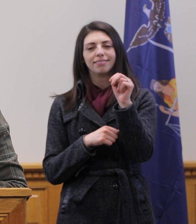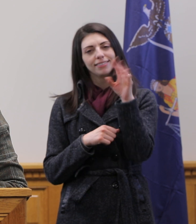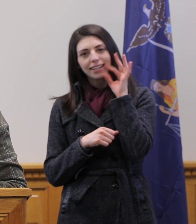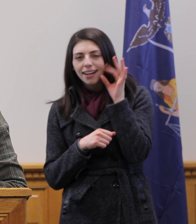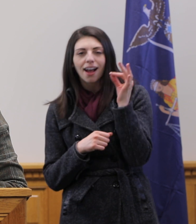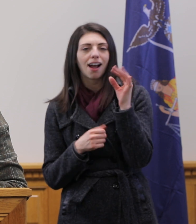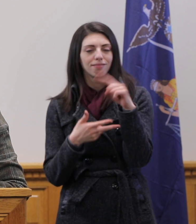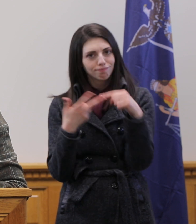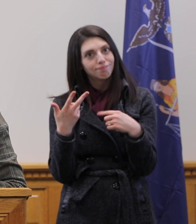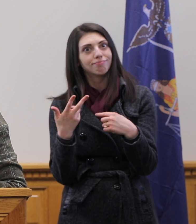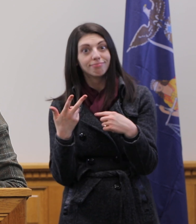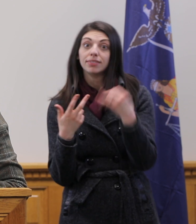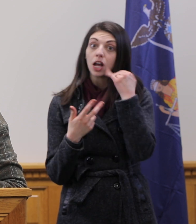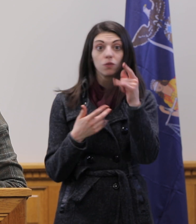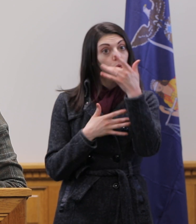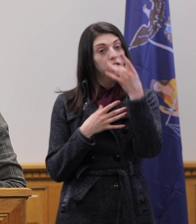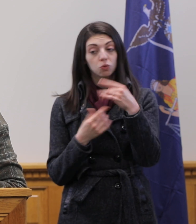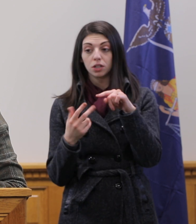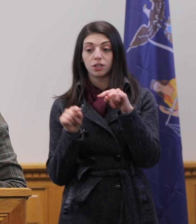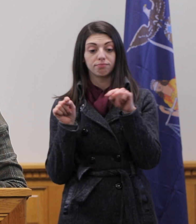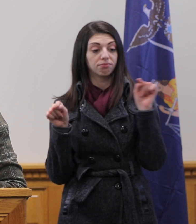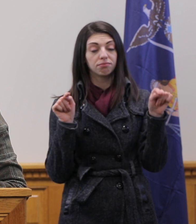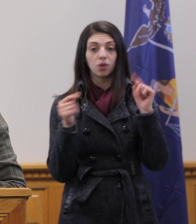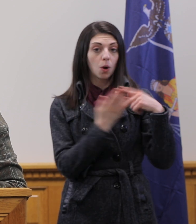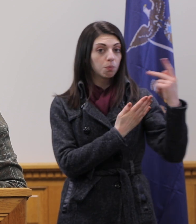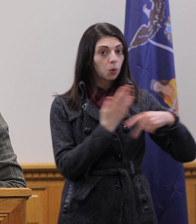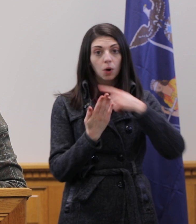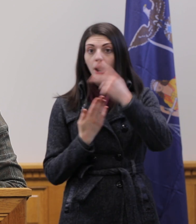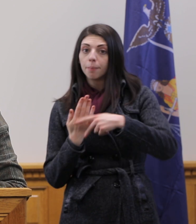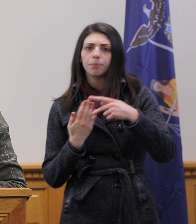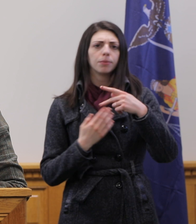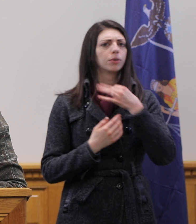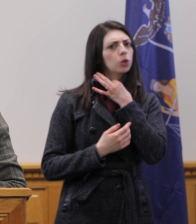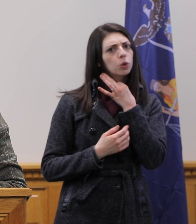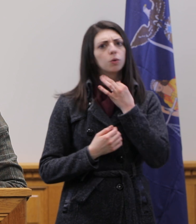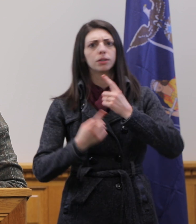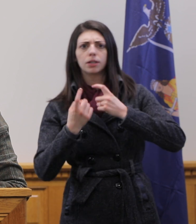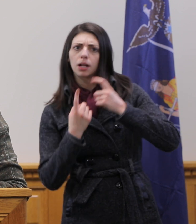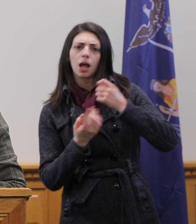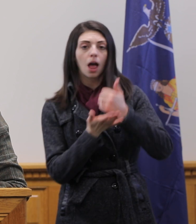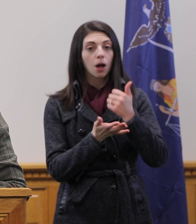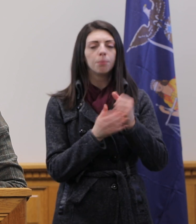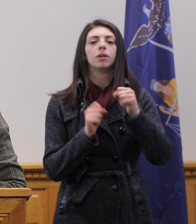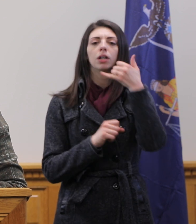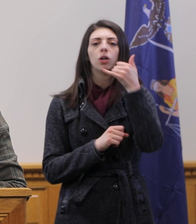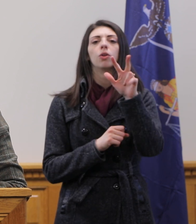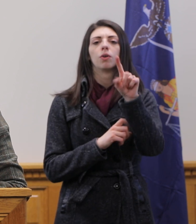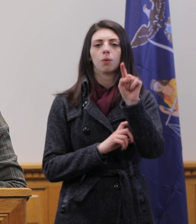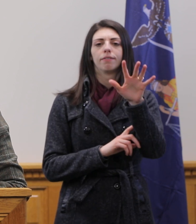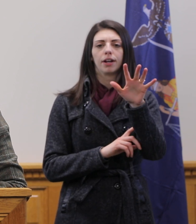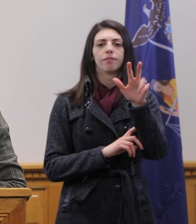you're interested in either program or have questions, need assistance, please call the Office for the Aging at